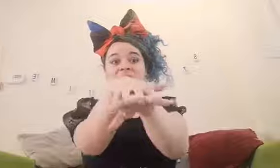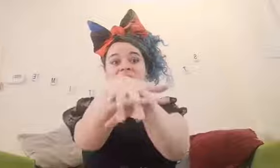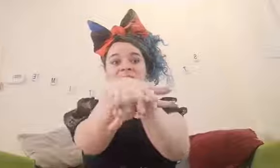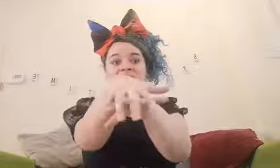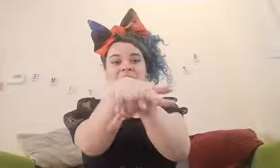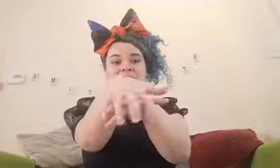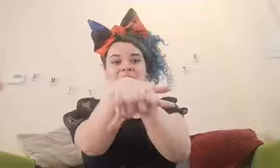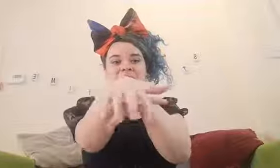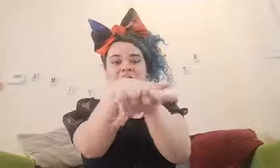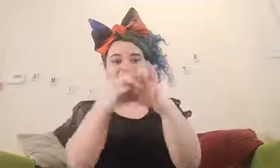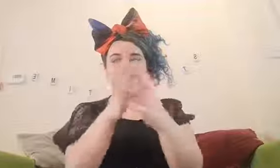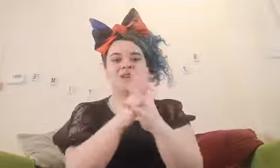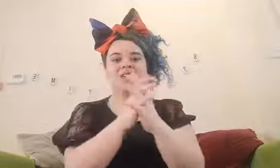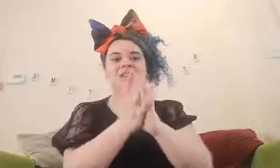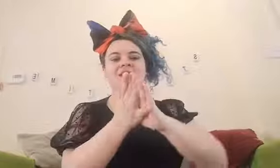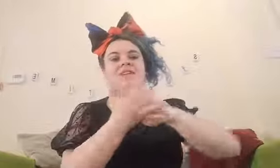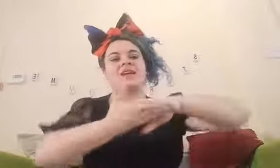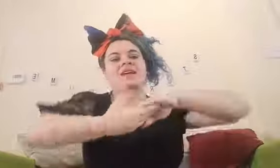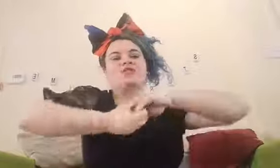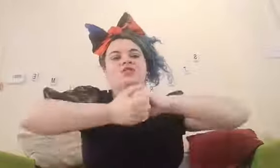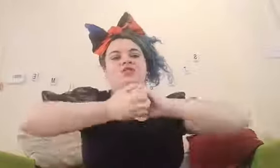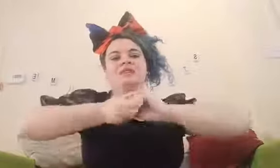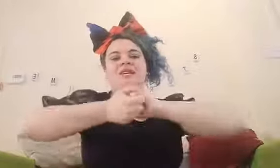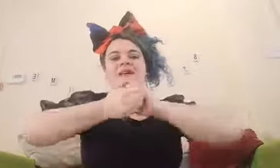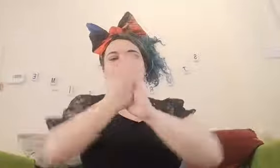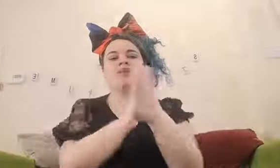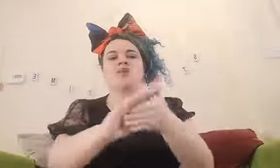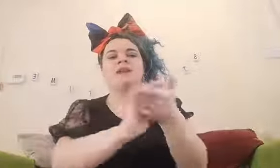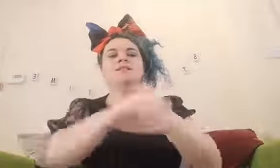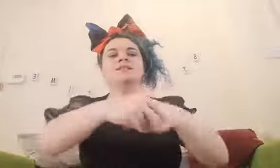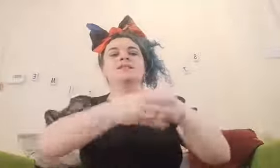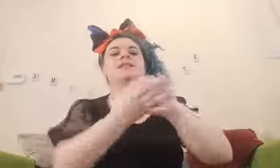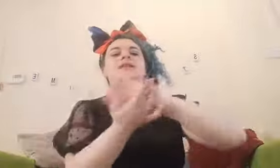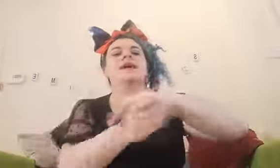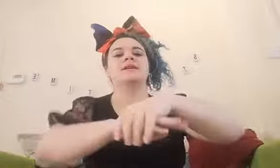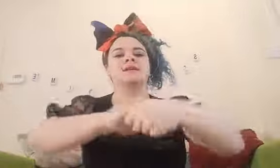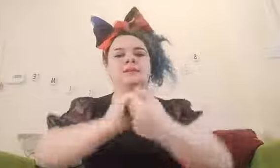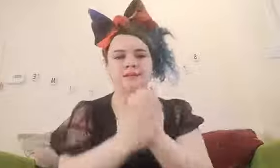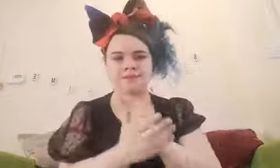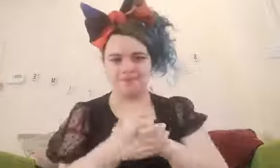all of your fingers. It should take 20 seconds.